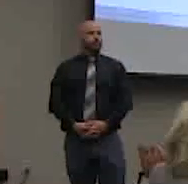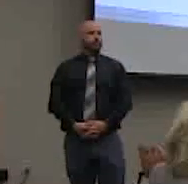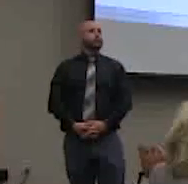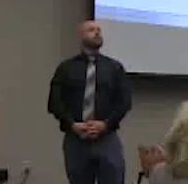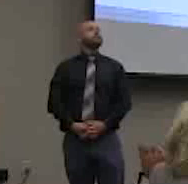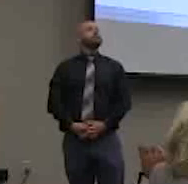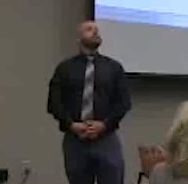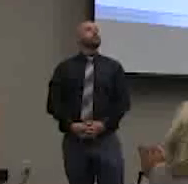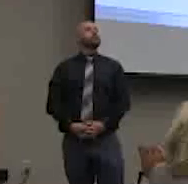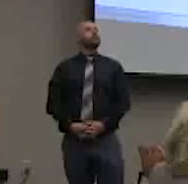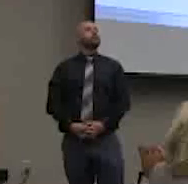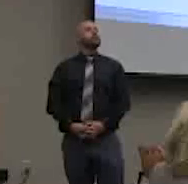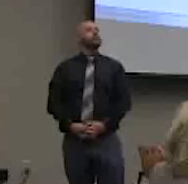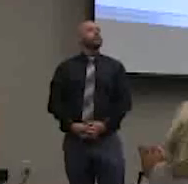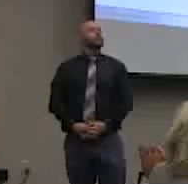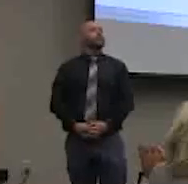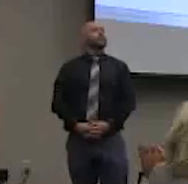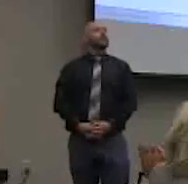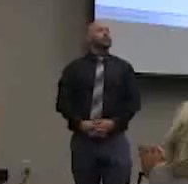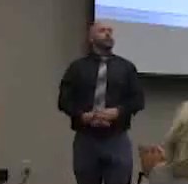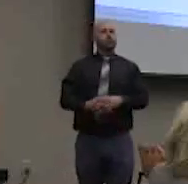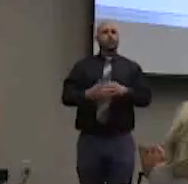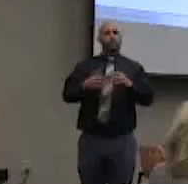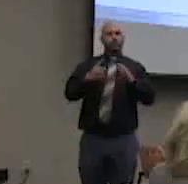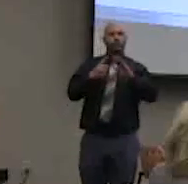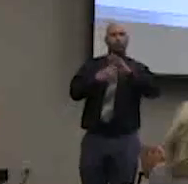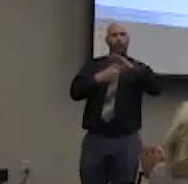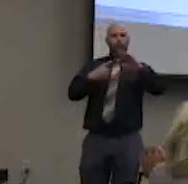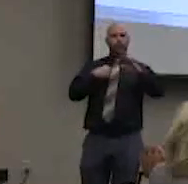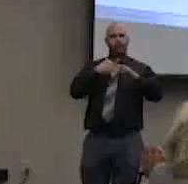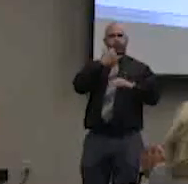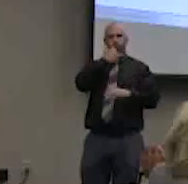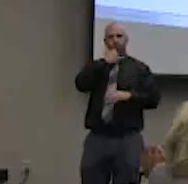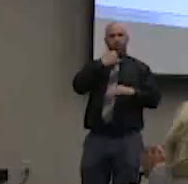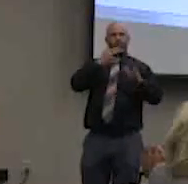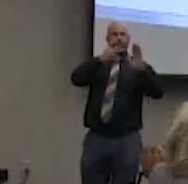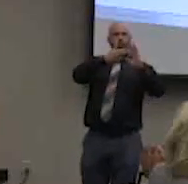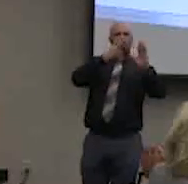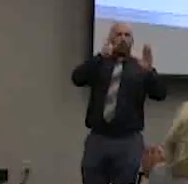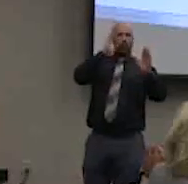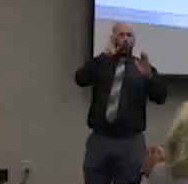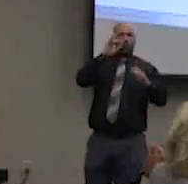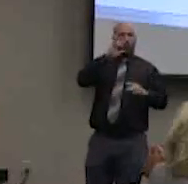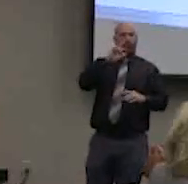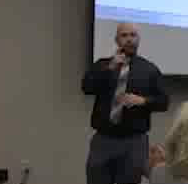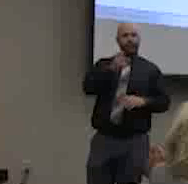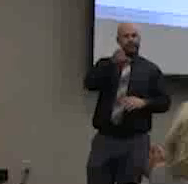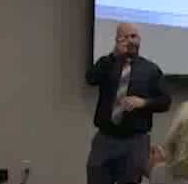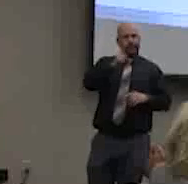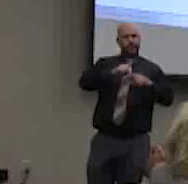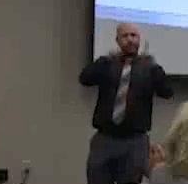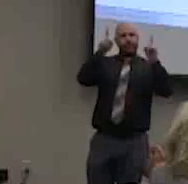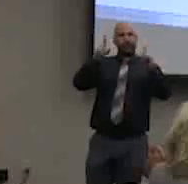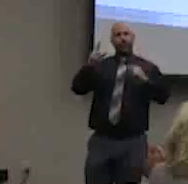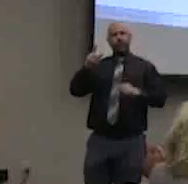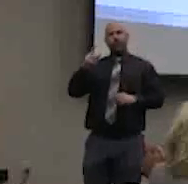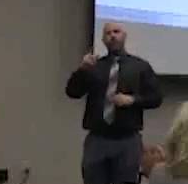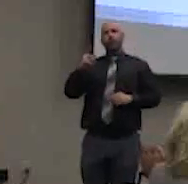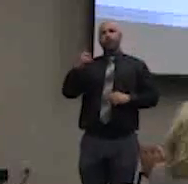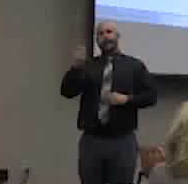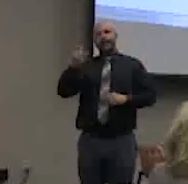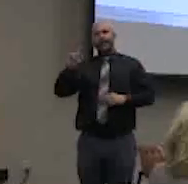Correct me if I'm wrong, but the branding will look differently from Ready Start Network to Ready Start because they're different networks, right? So that it's not going to be like a